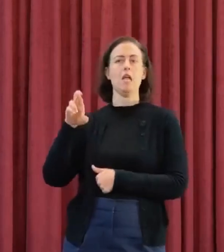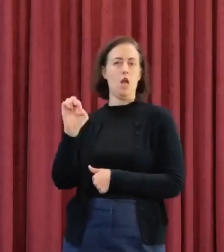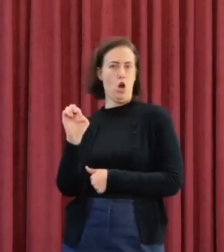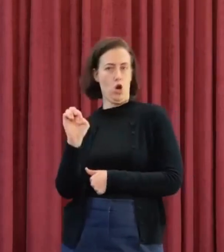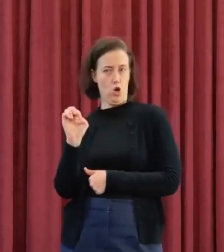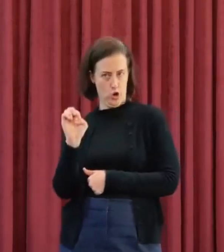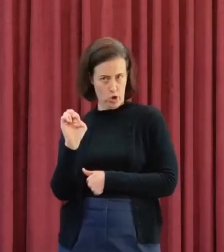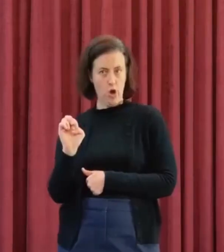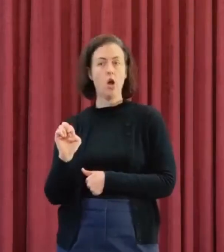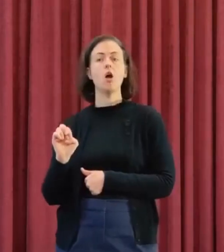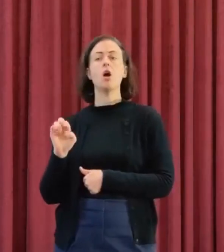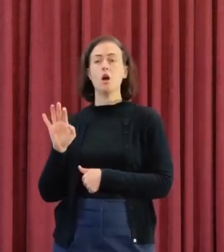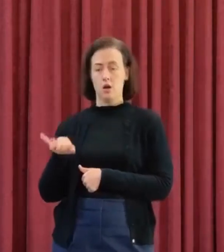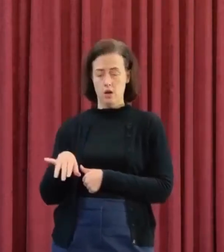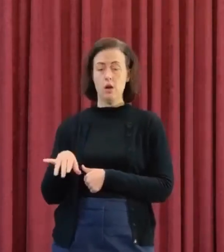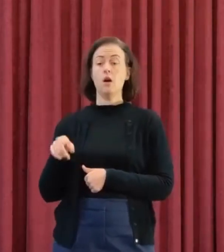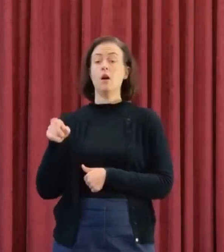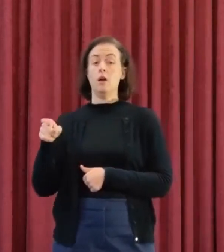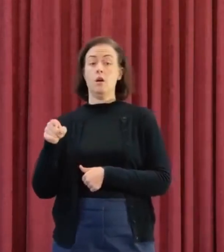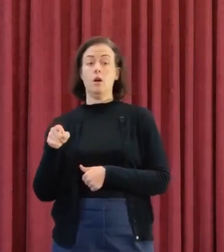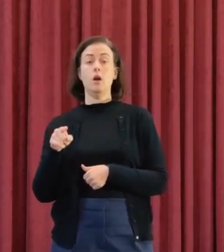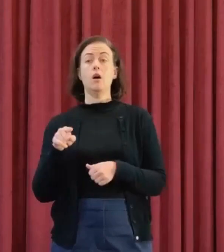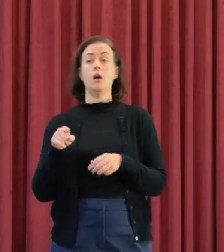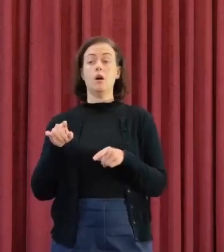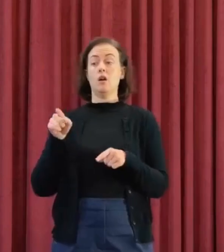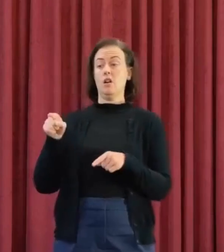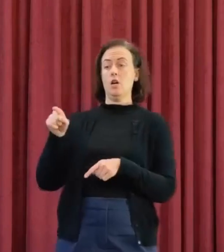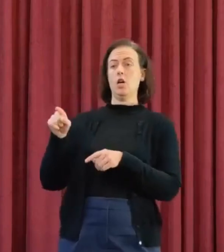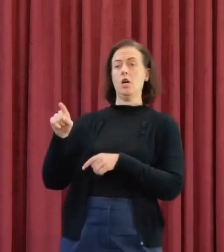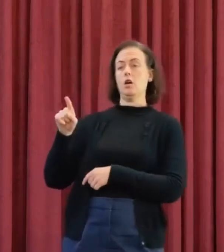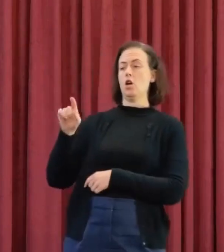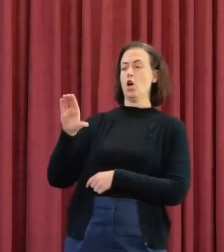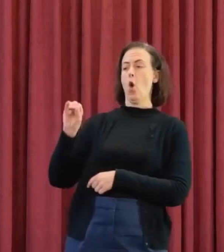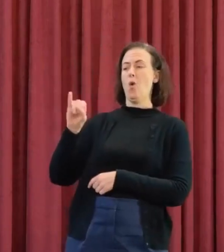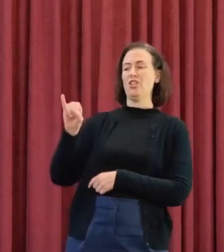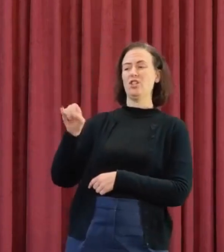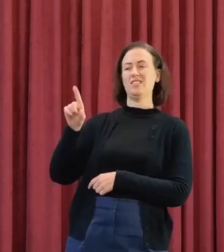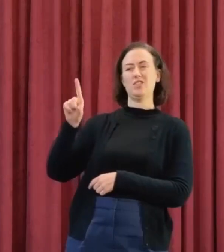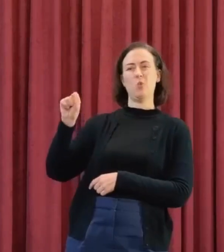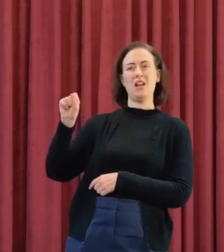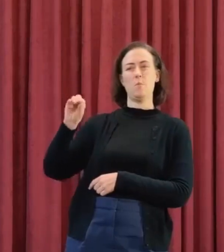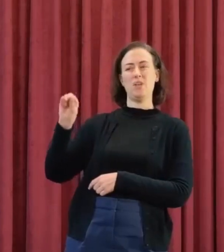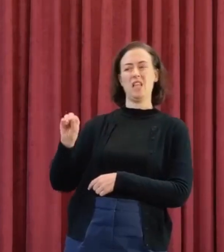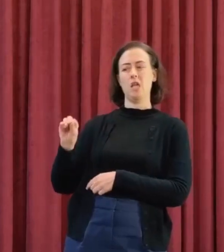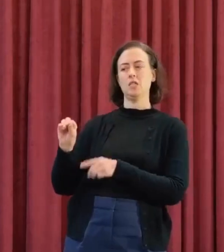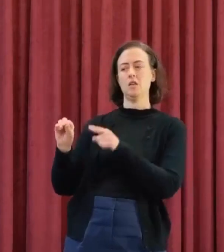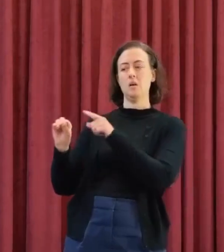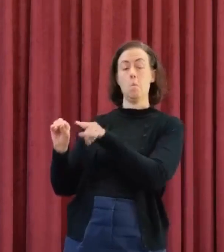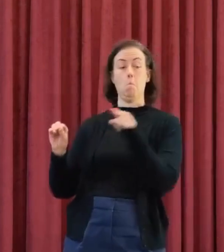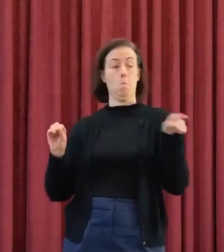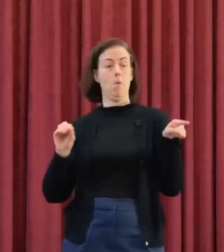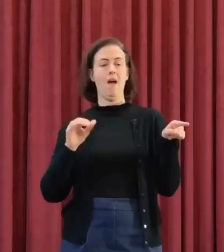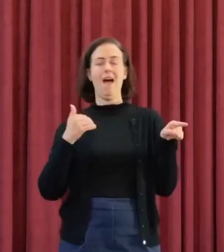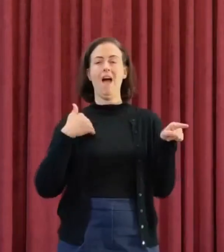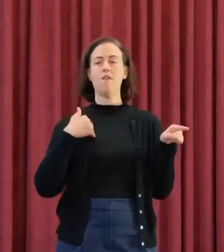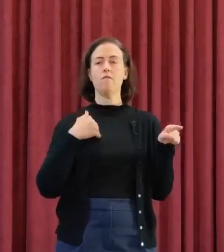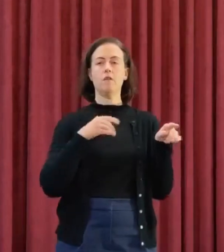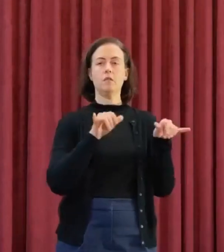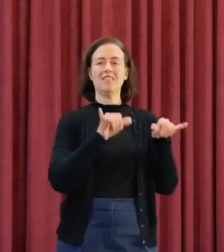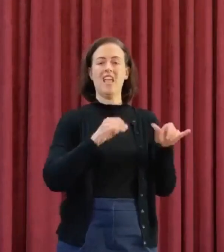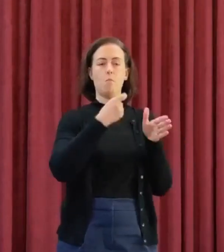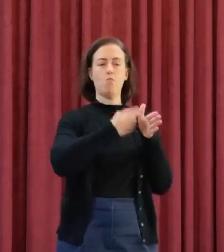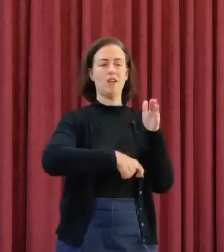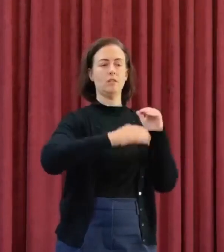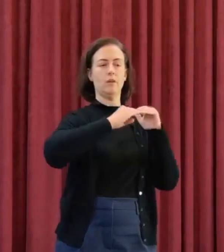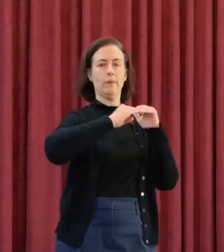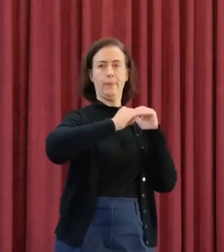of having co-insurance 20%, they have co-payments, and many